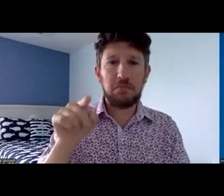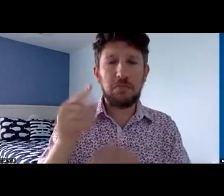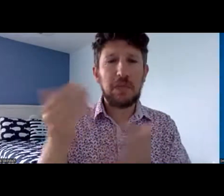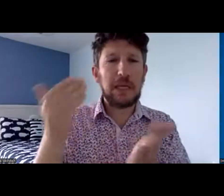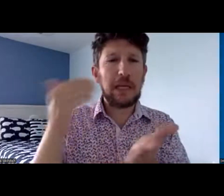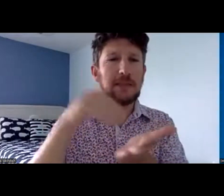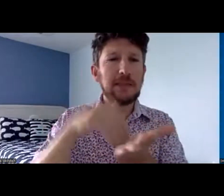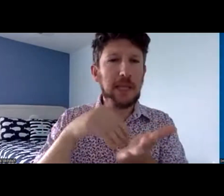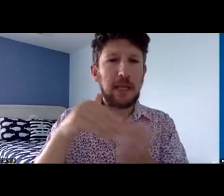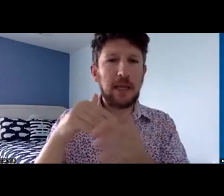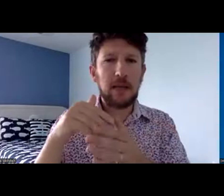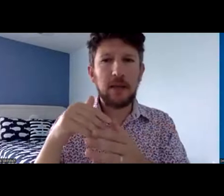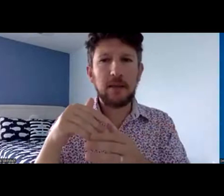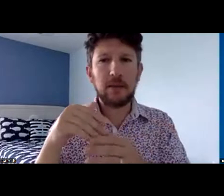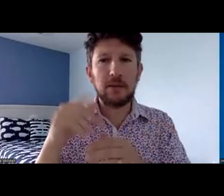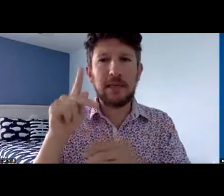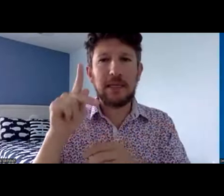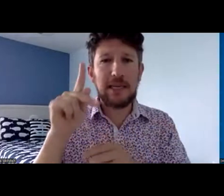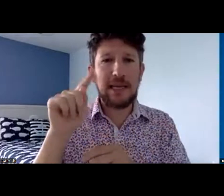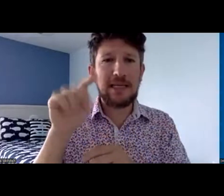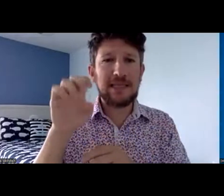I think,